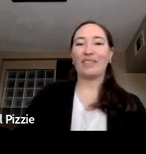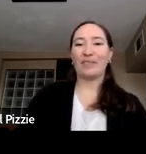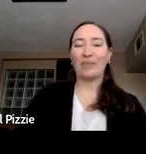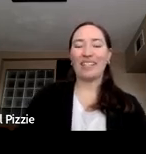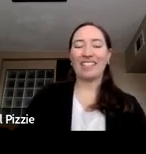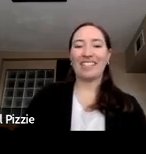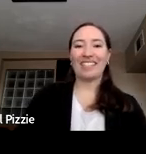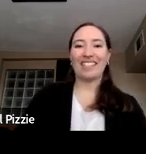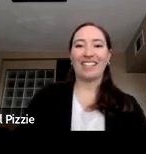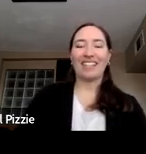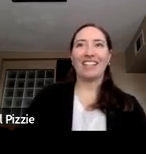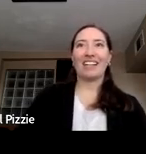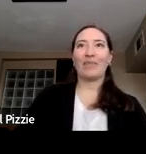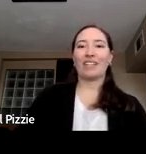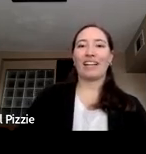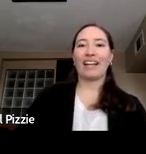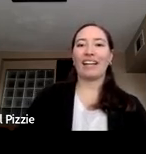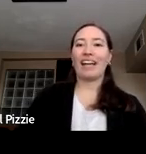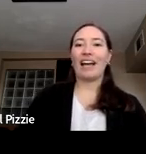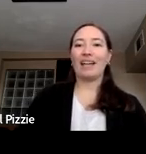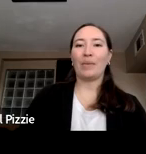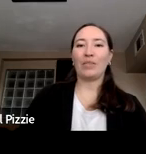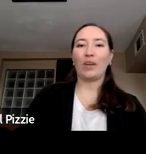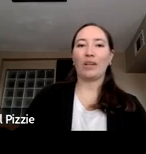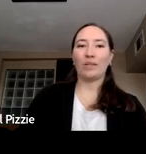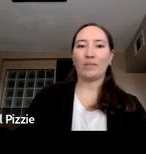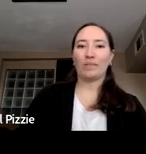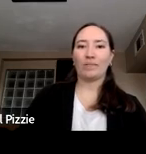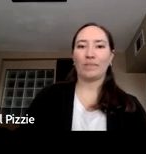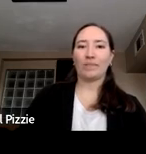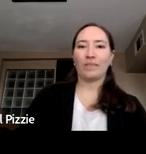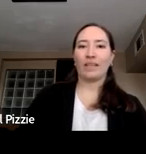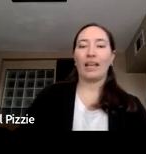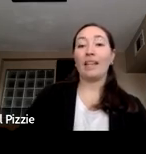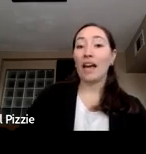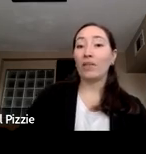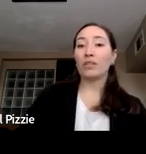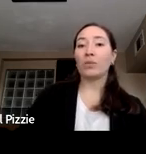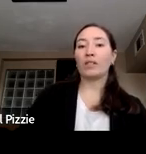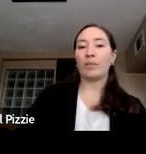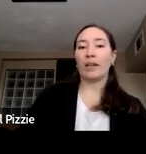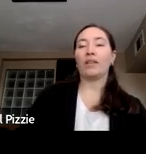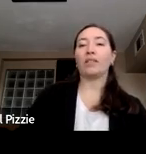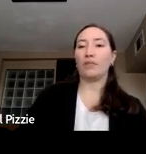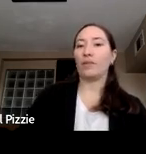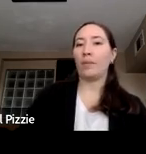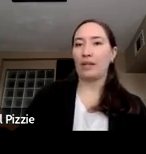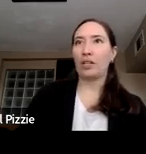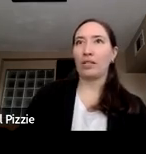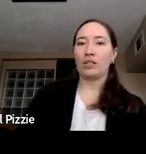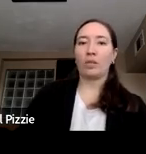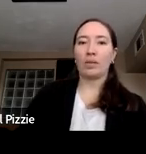display on different pages, I would click add a page break. And now these will display on